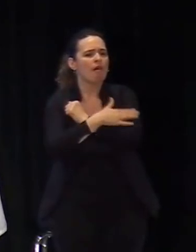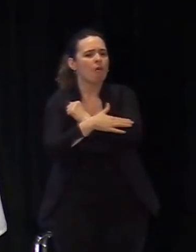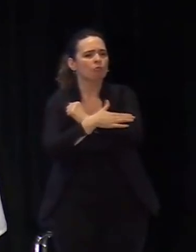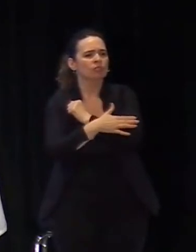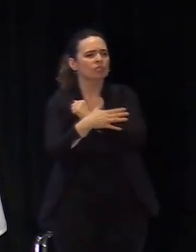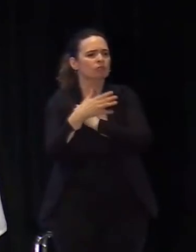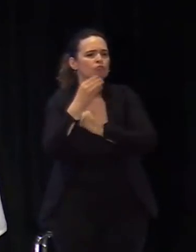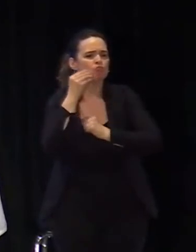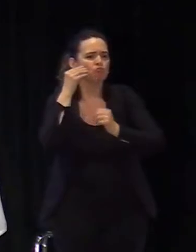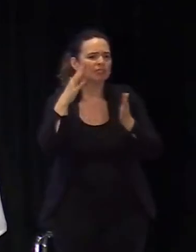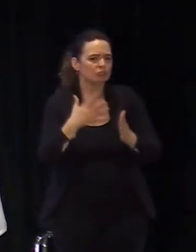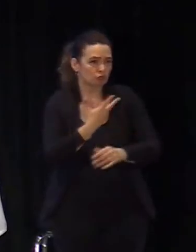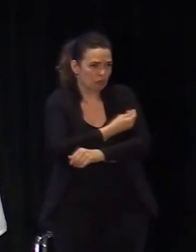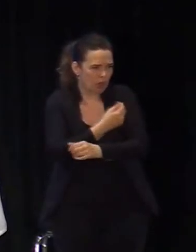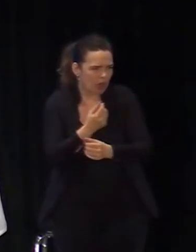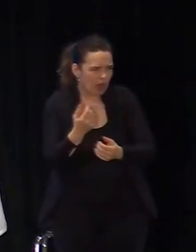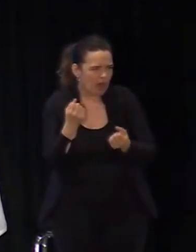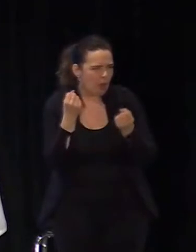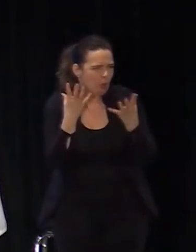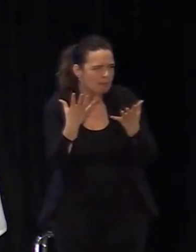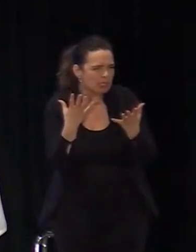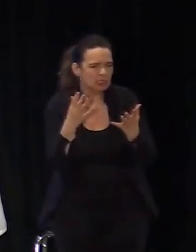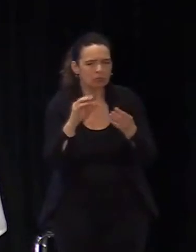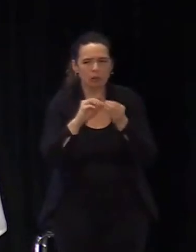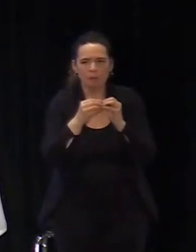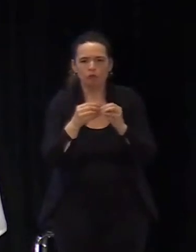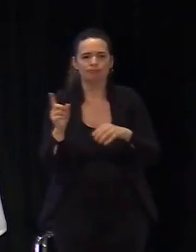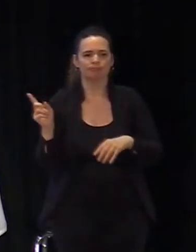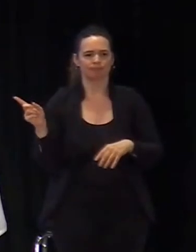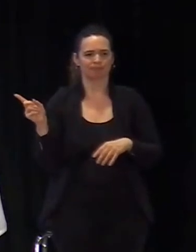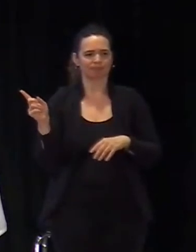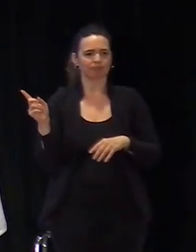vaccinated? Let me look, Tim. I think we may.